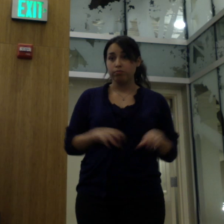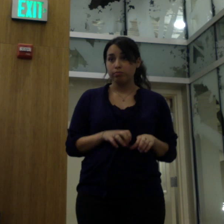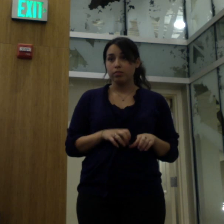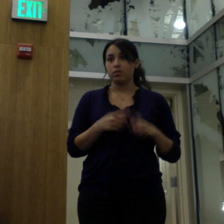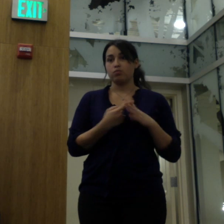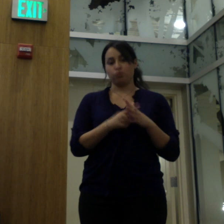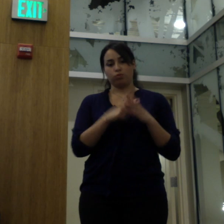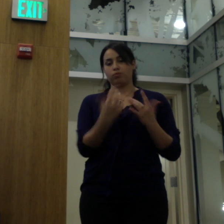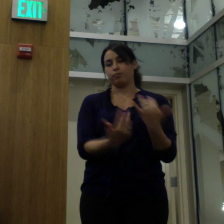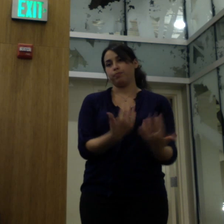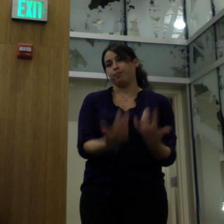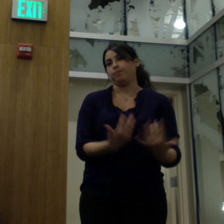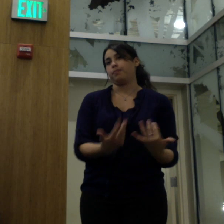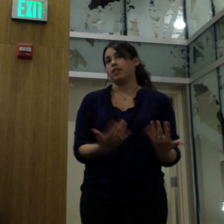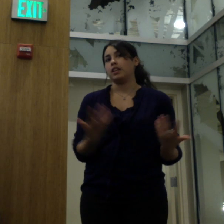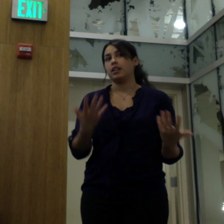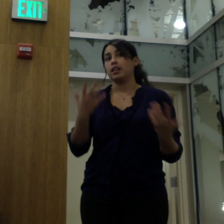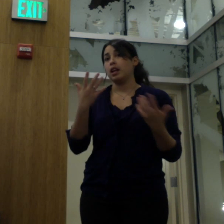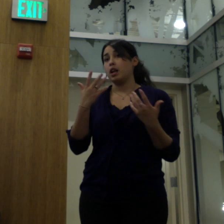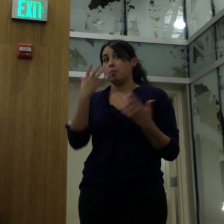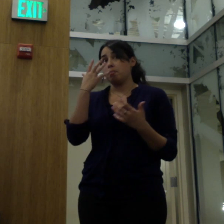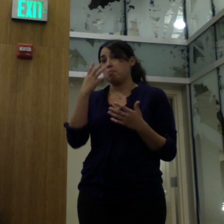Okay? What else am I missing?